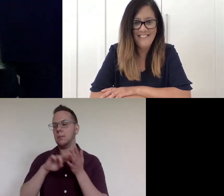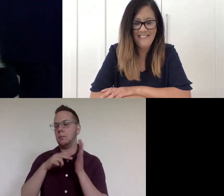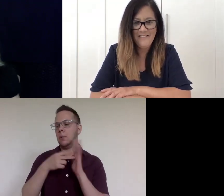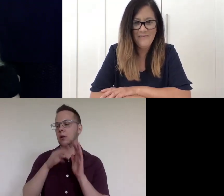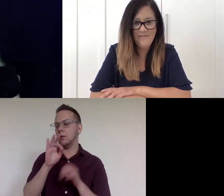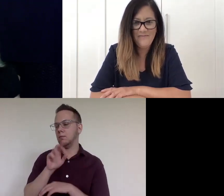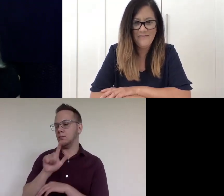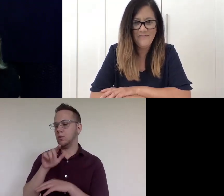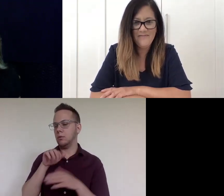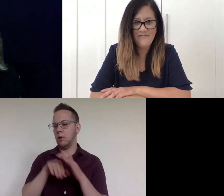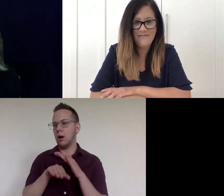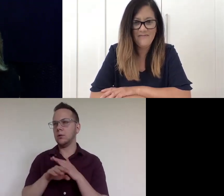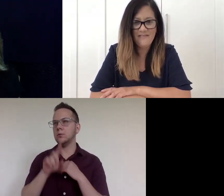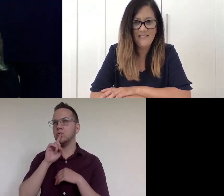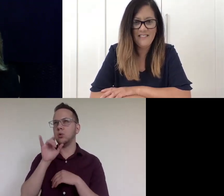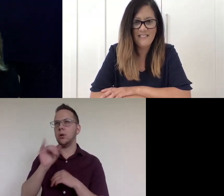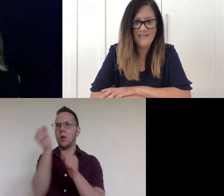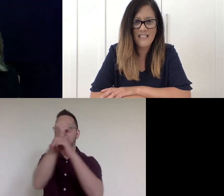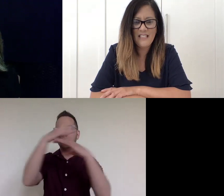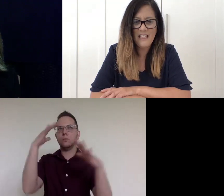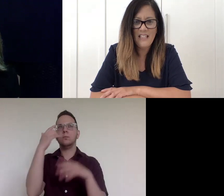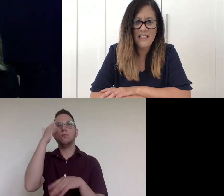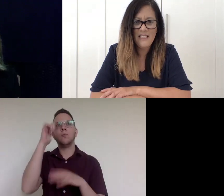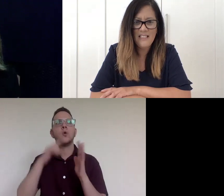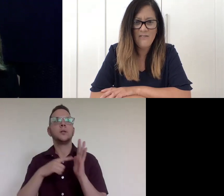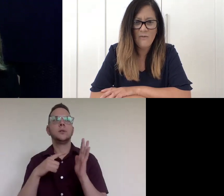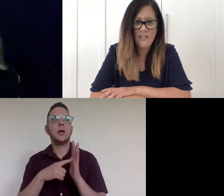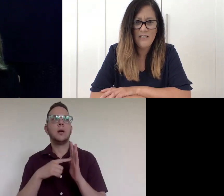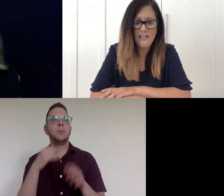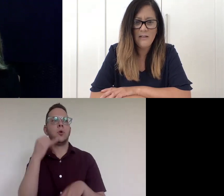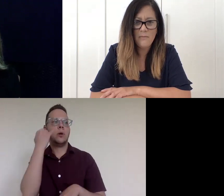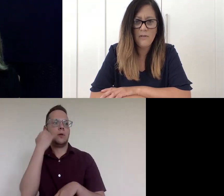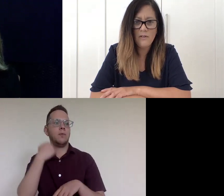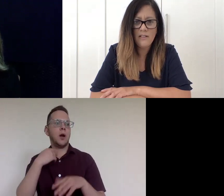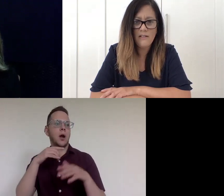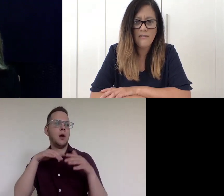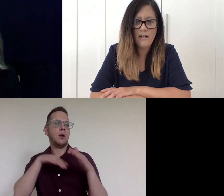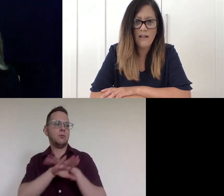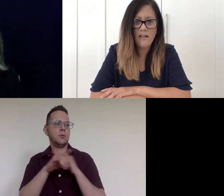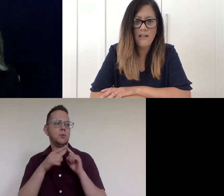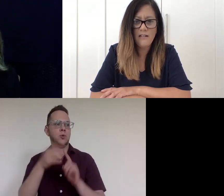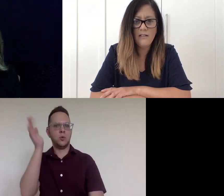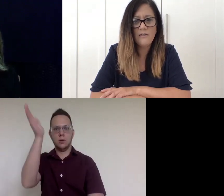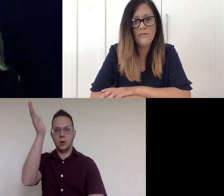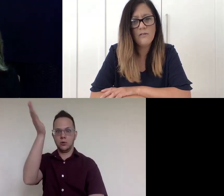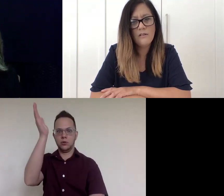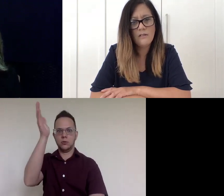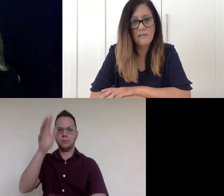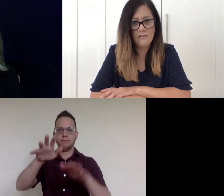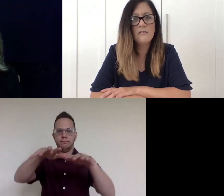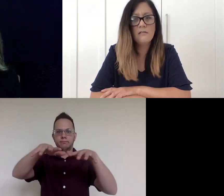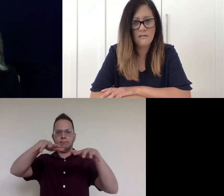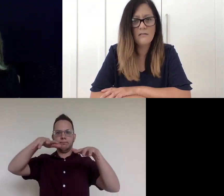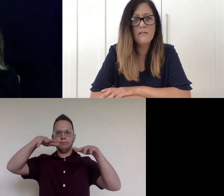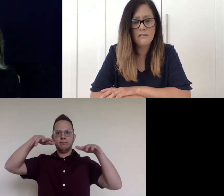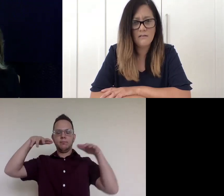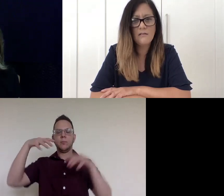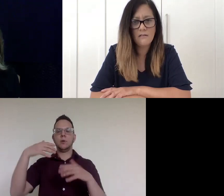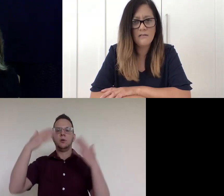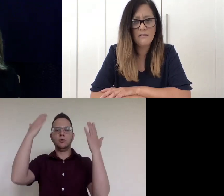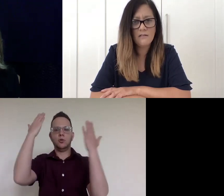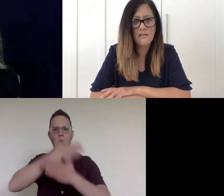into consideration, but meaningful access, for example, that could include things like access to lectures in a lecture